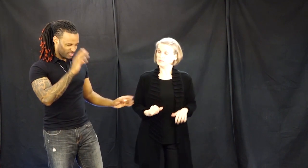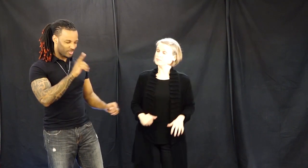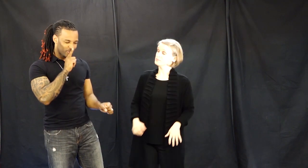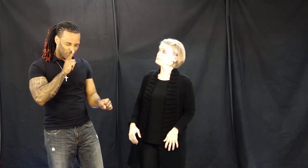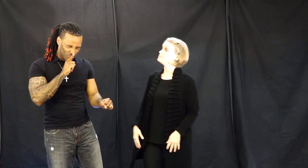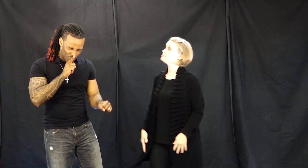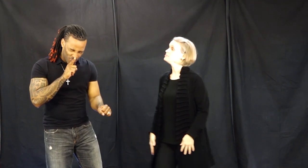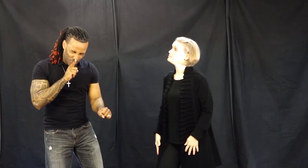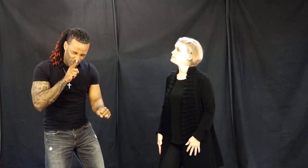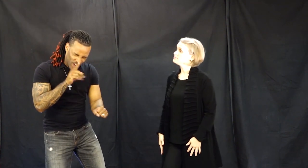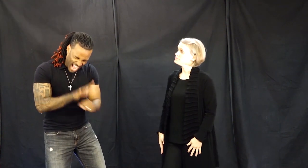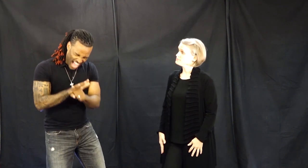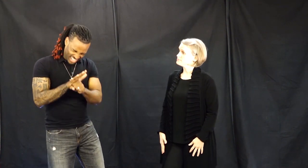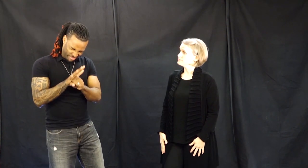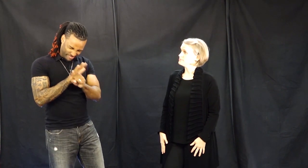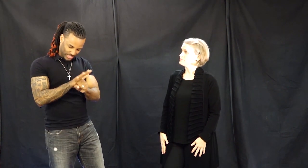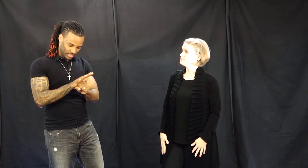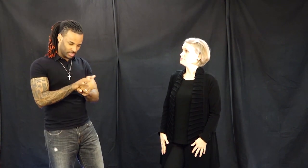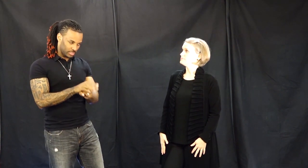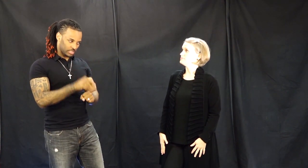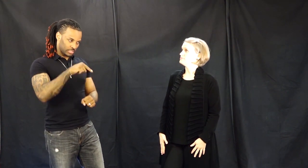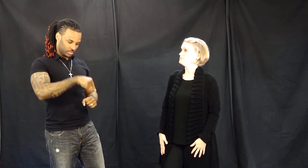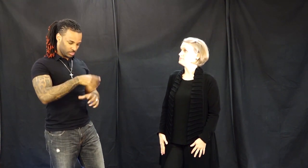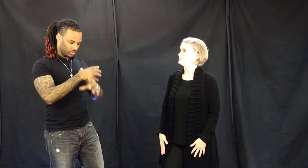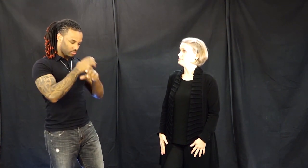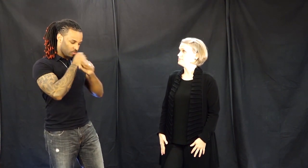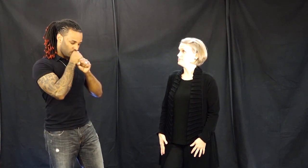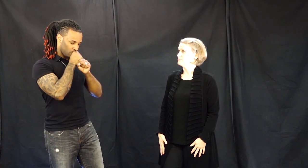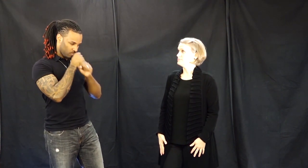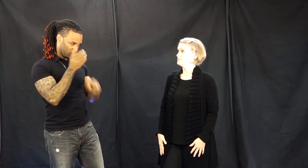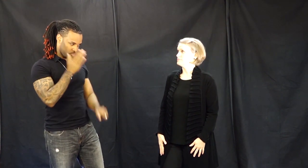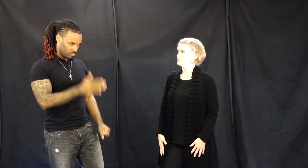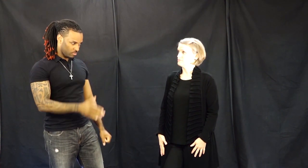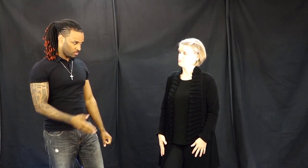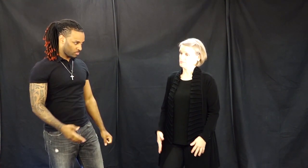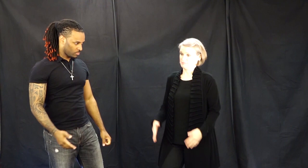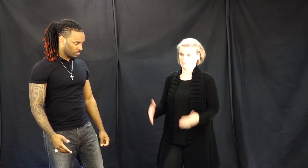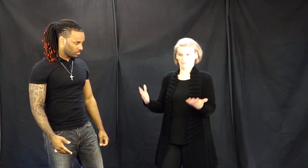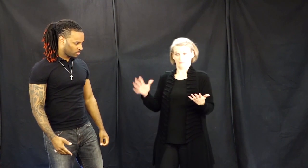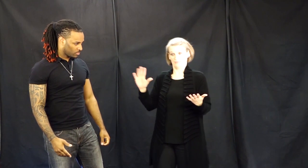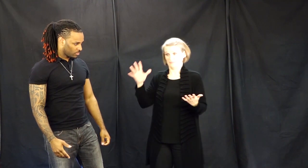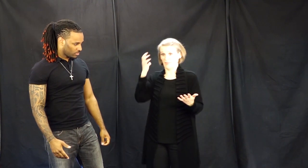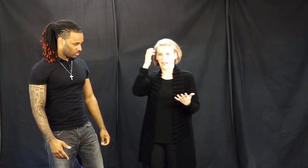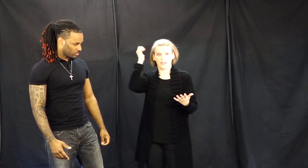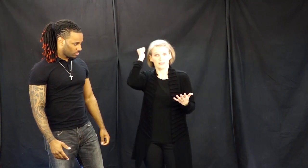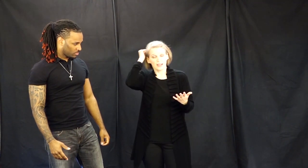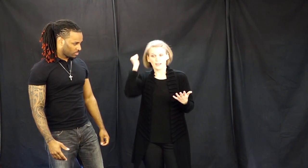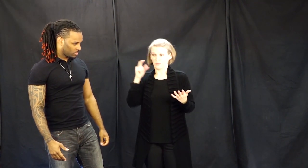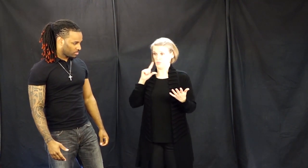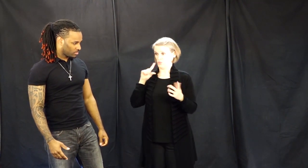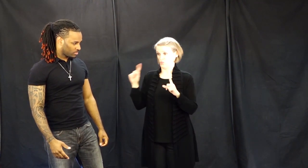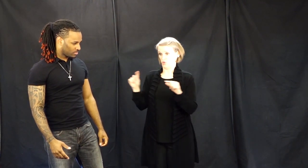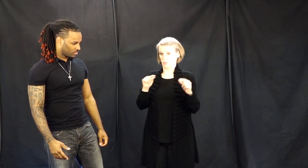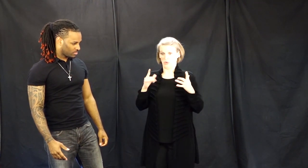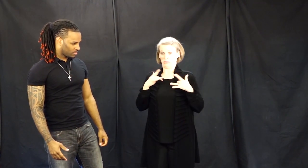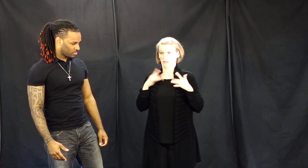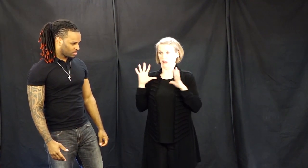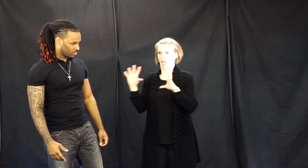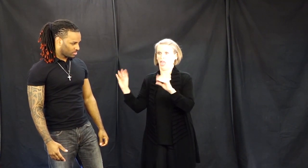you won't use this against me the next time we go toe-to-toe? Alexander, rumors only grow. And we